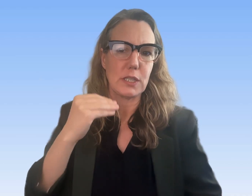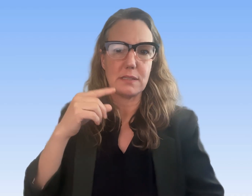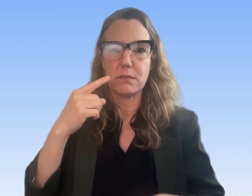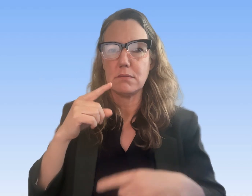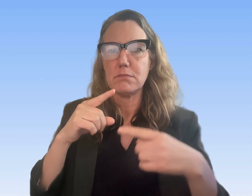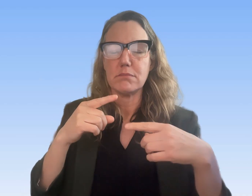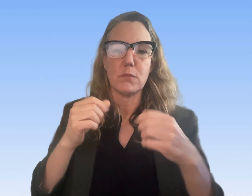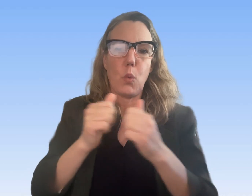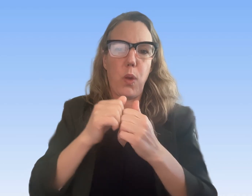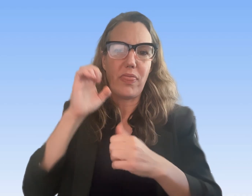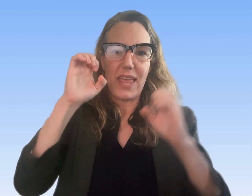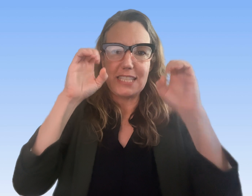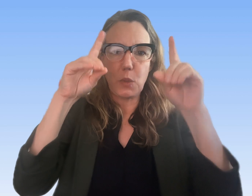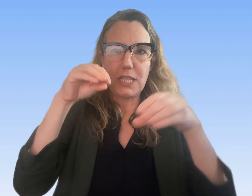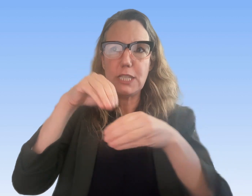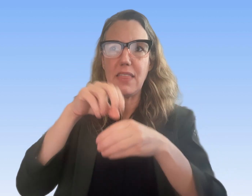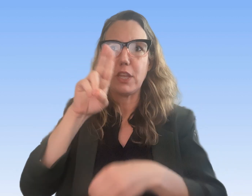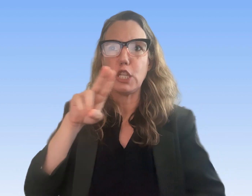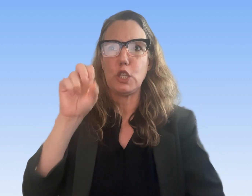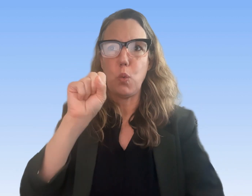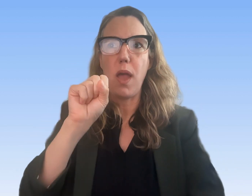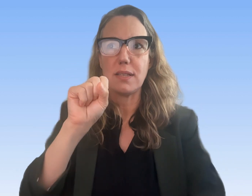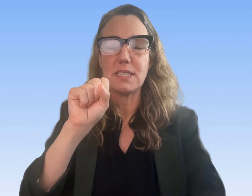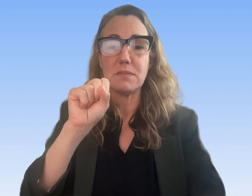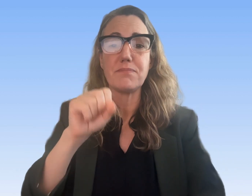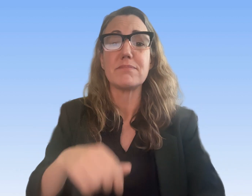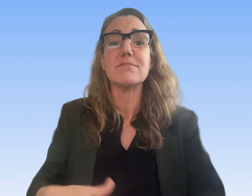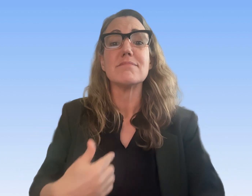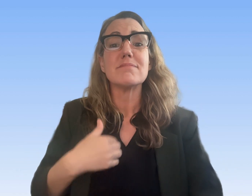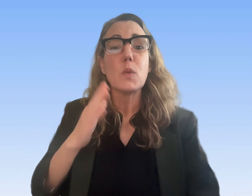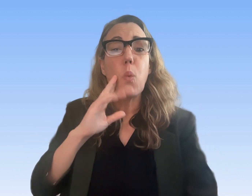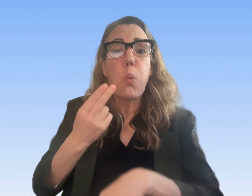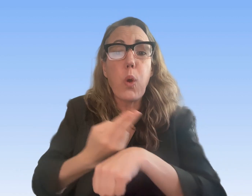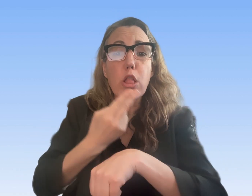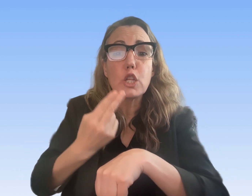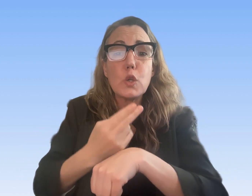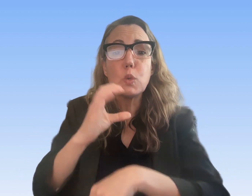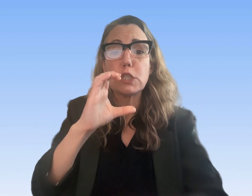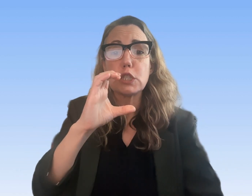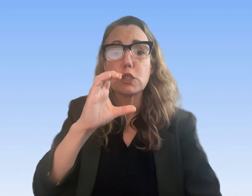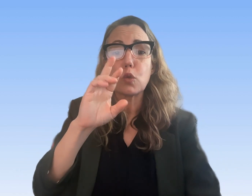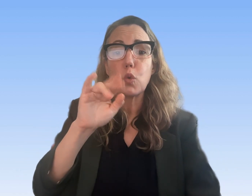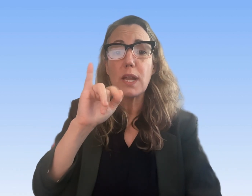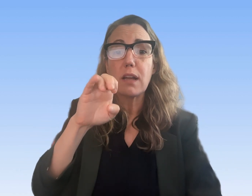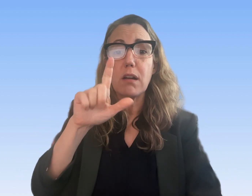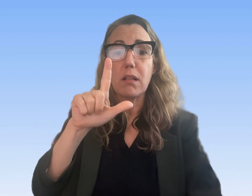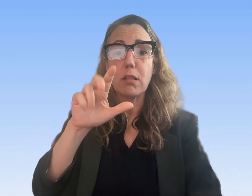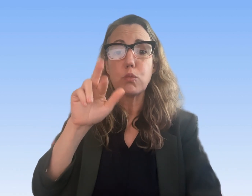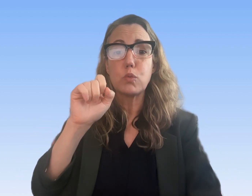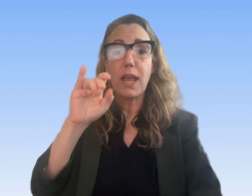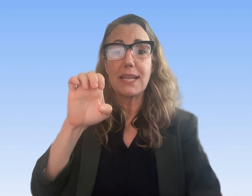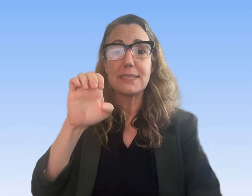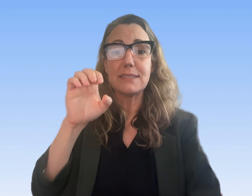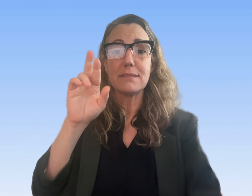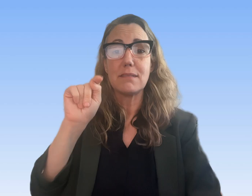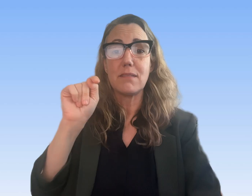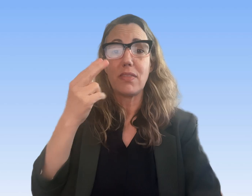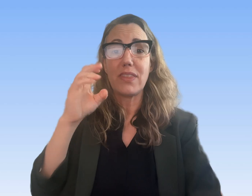experience with education in the US. We'll use critical race